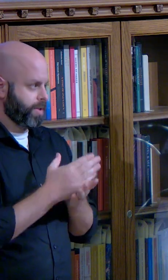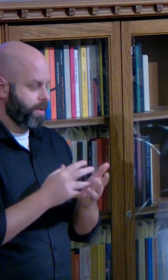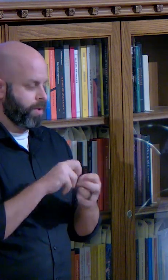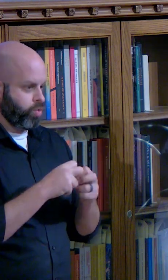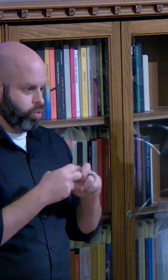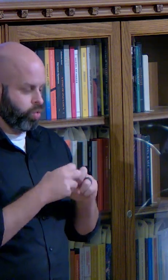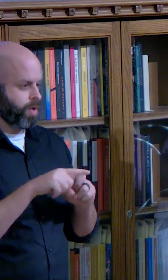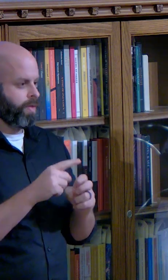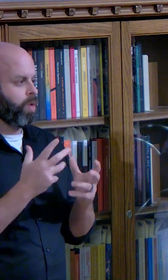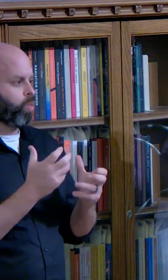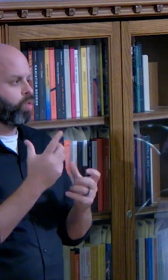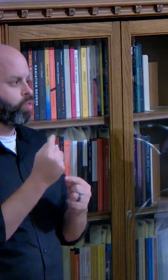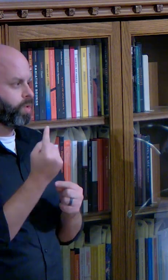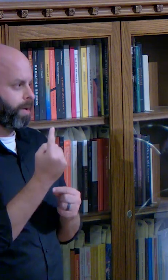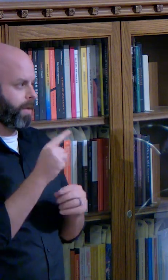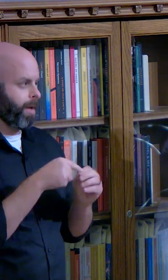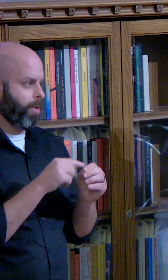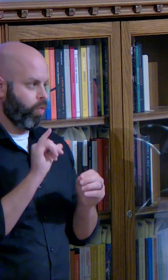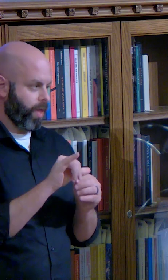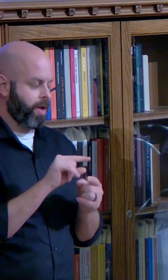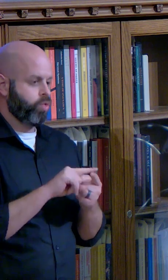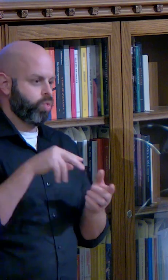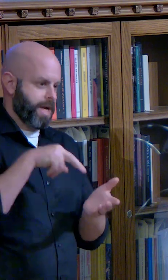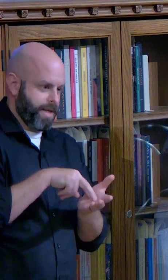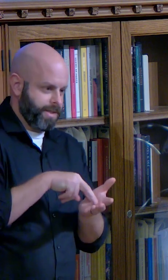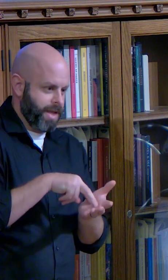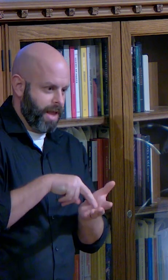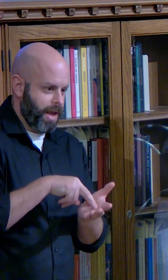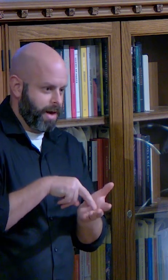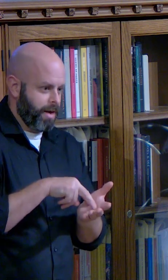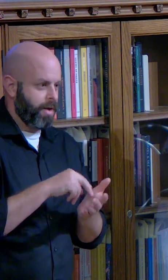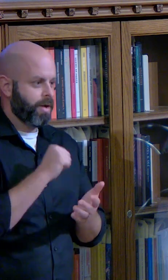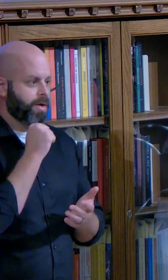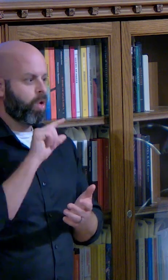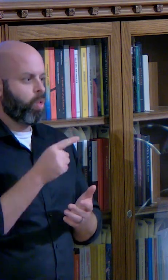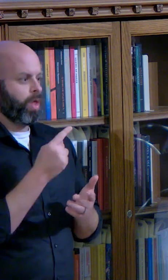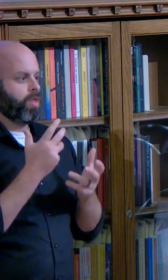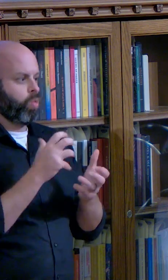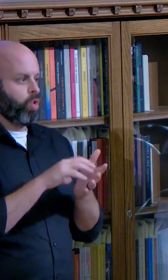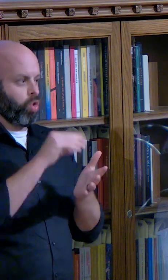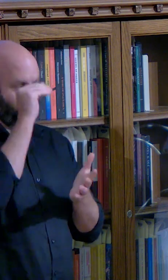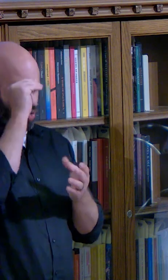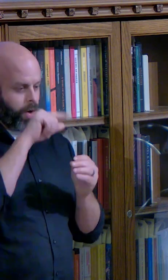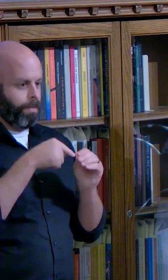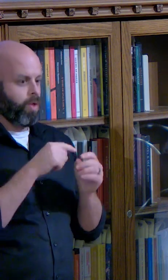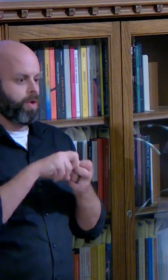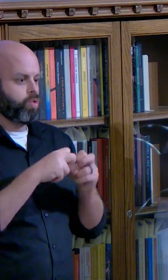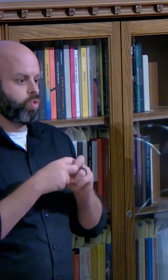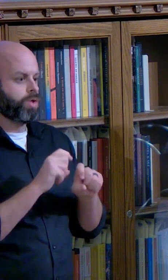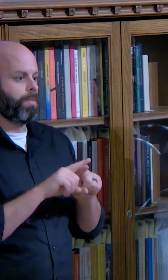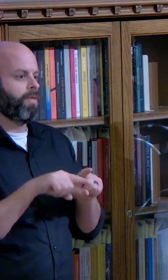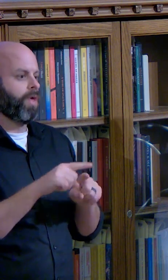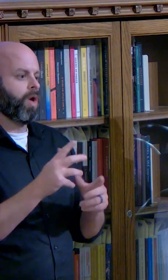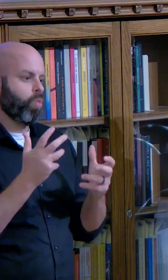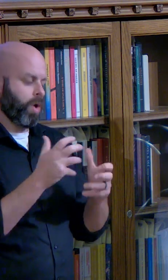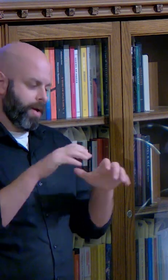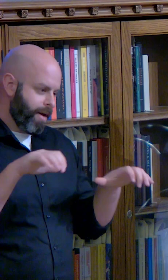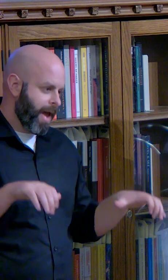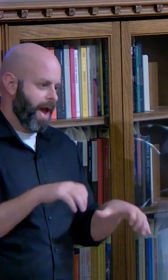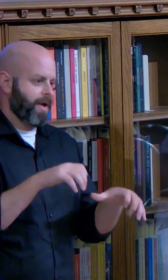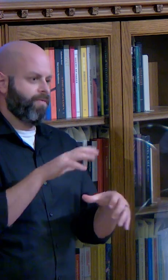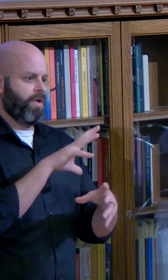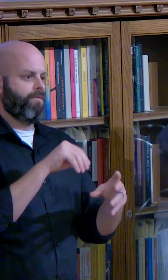aim to do something about it to take a stand not only do they want to learn about these issues they want to be actively